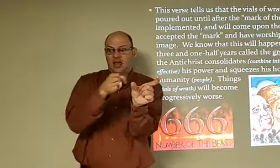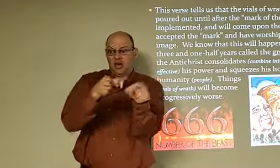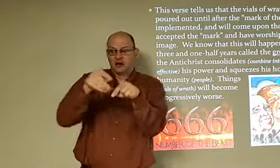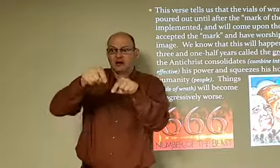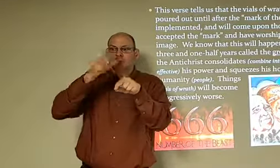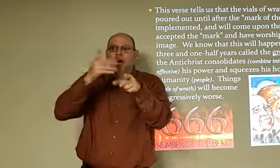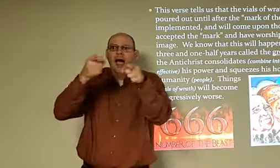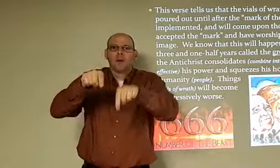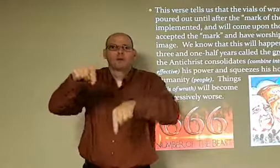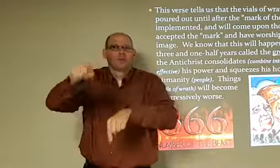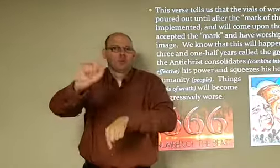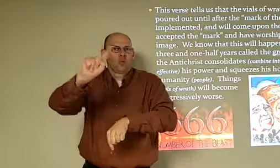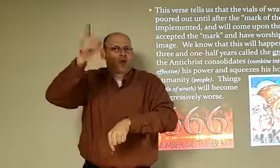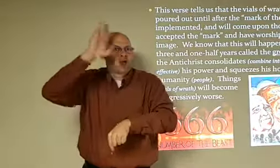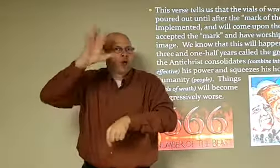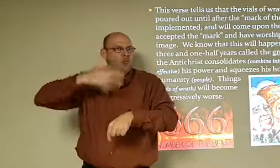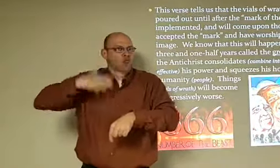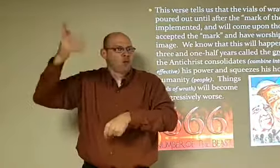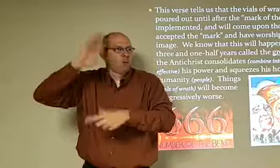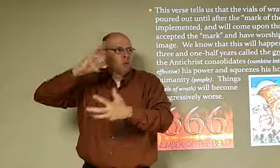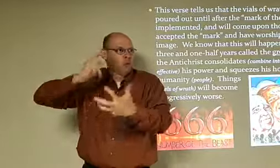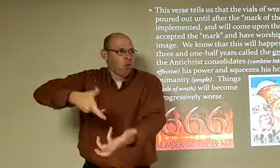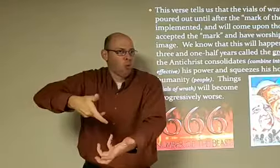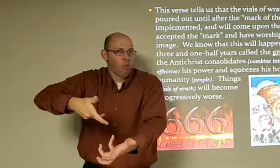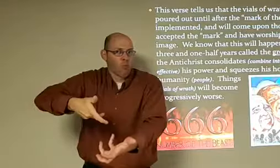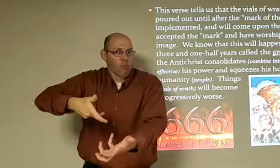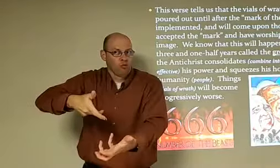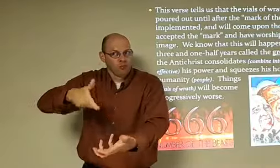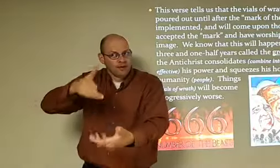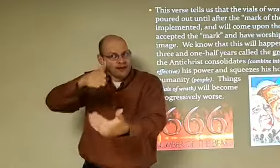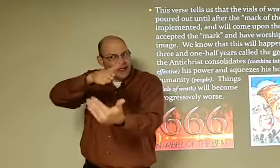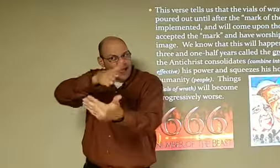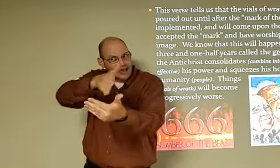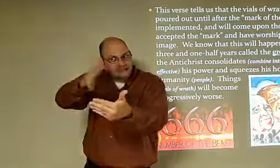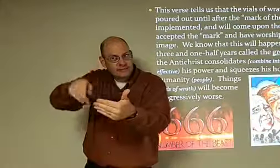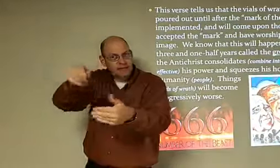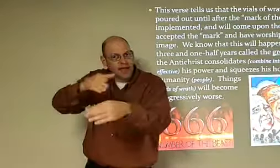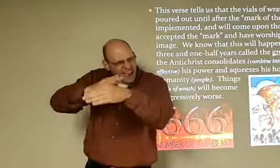And somewhere in there, after that, will be the mark of the beast, 666.